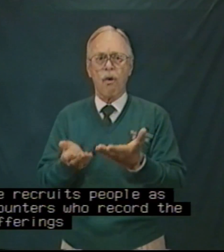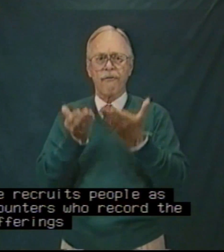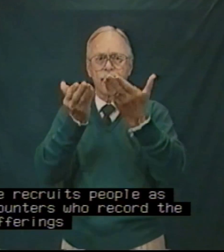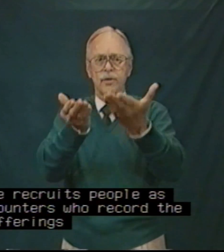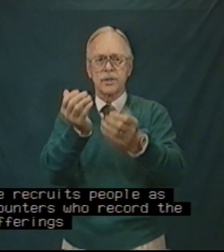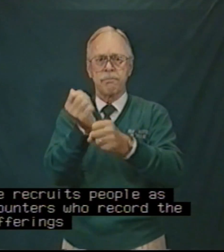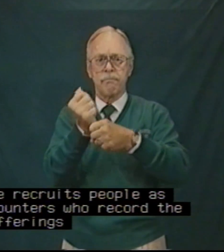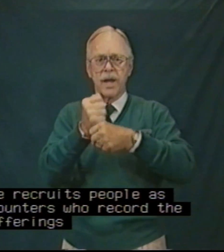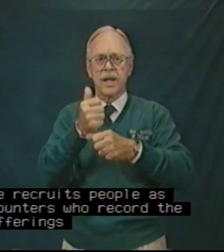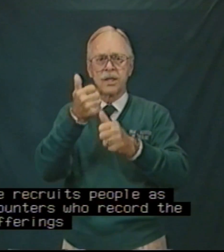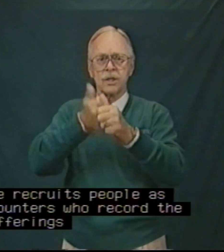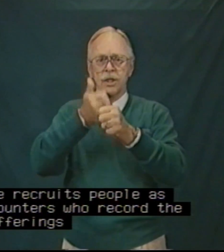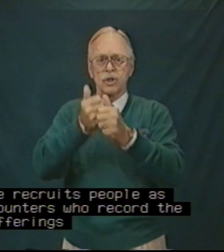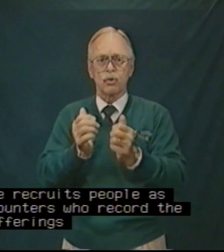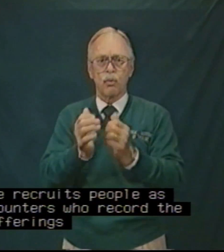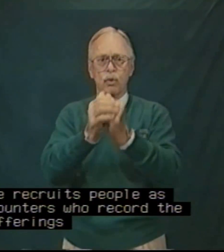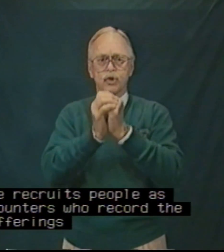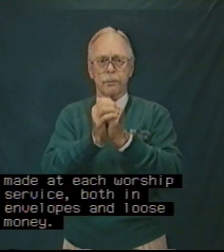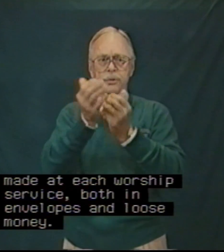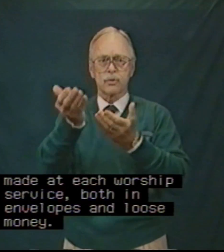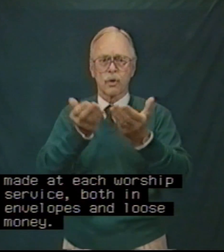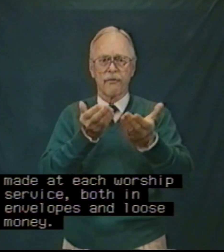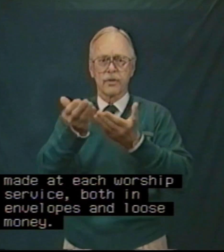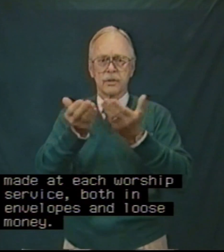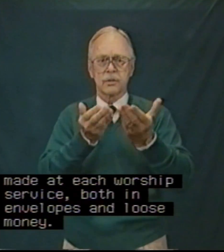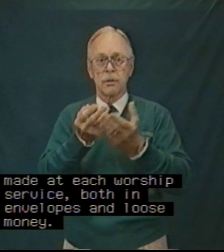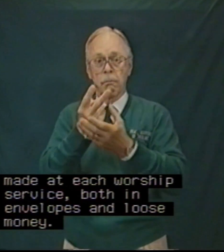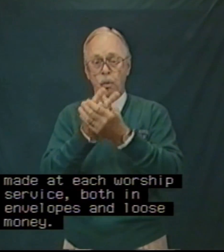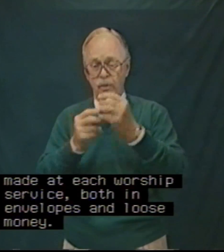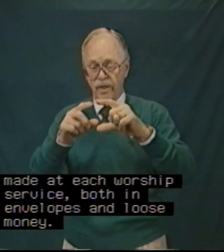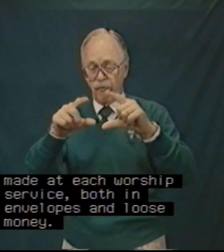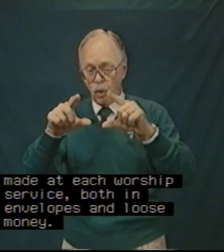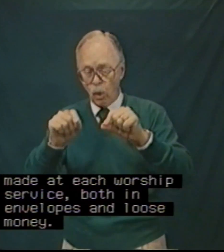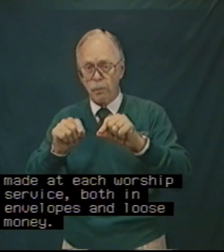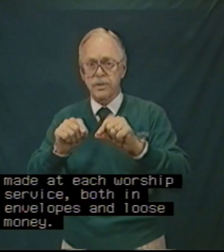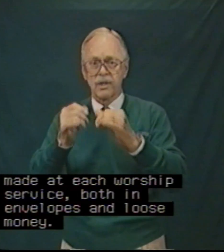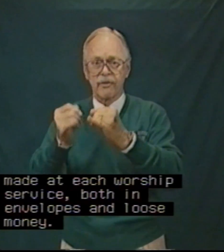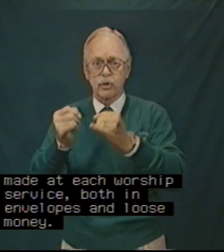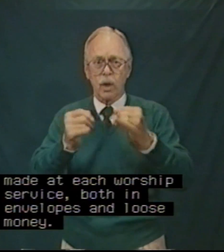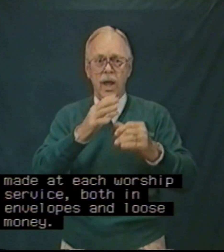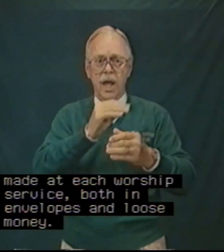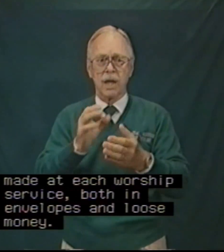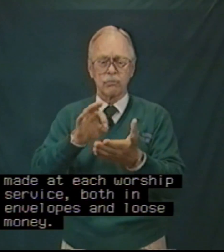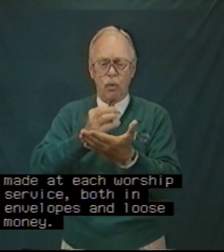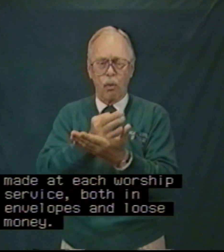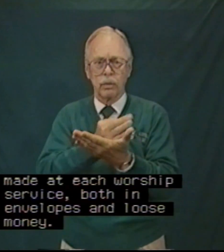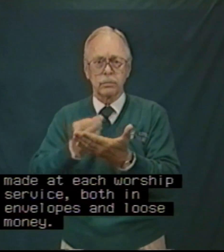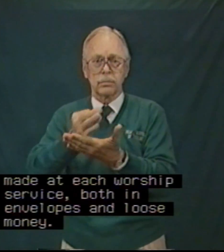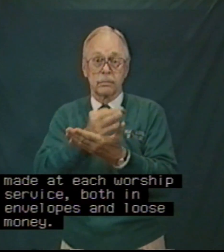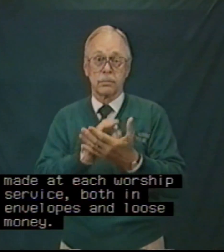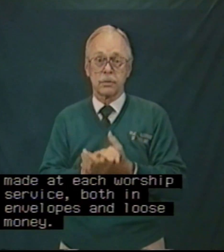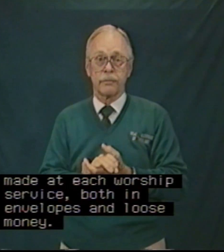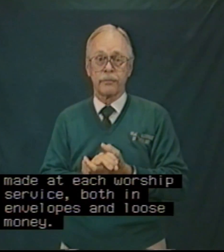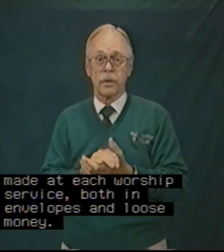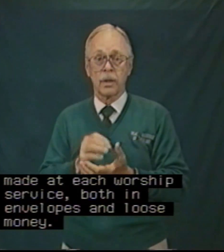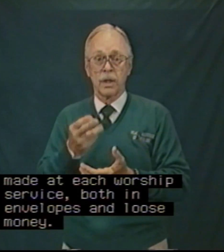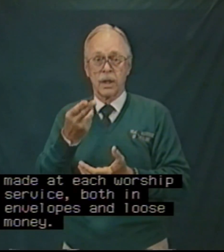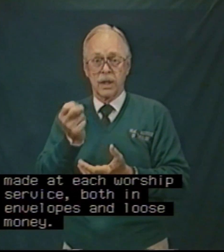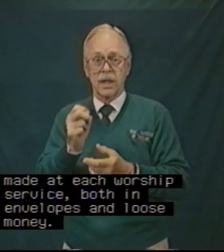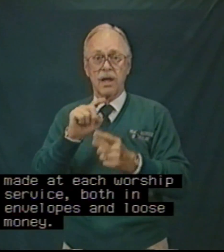He then deposits the collection money in a bank, and gives the Treasurer the deposit slip, with a record of coins